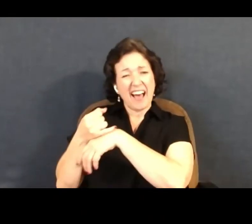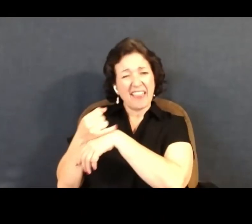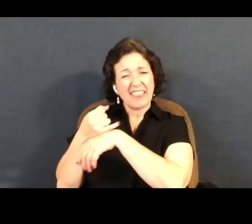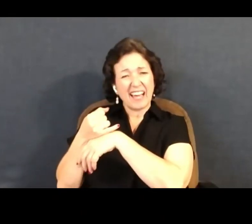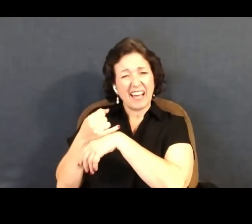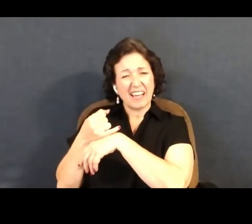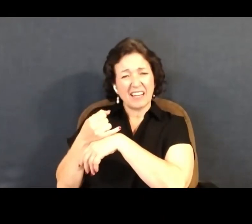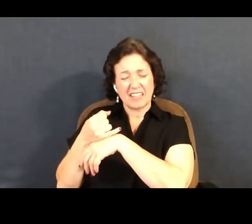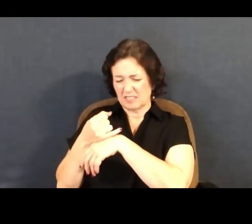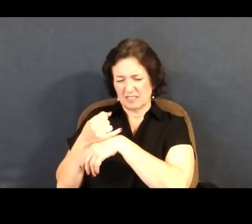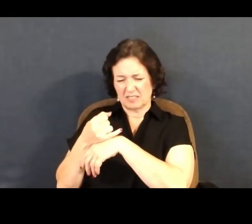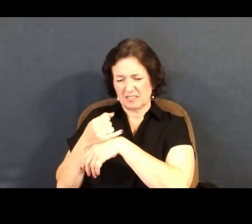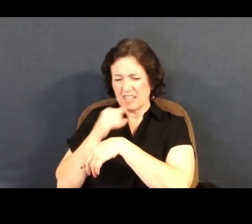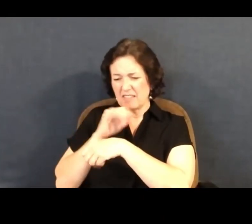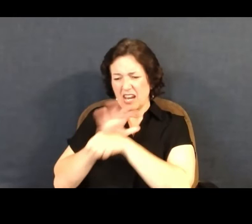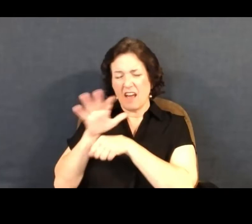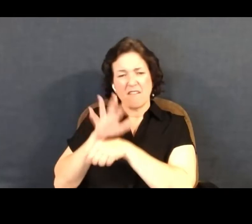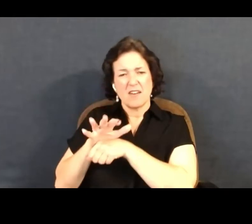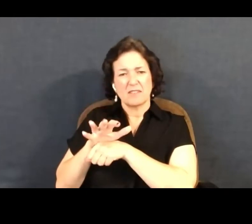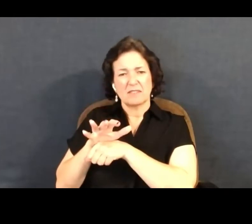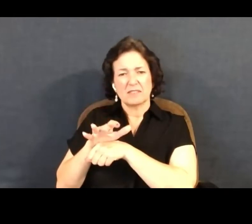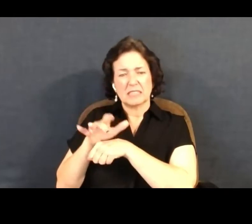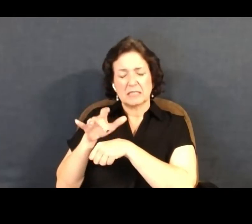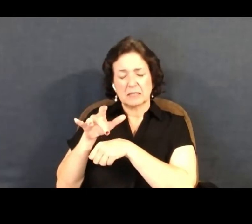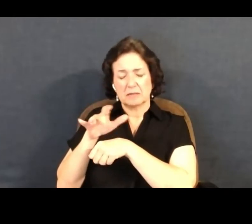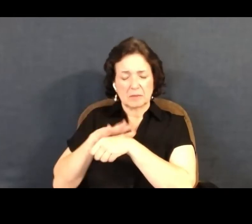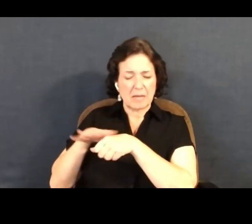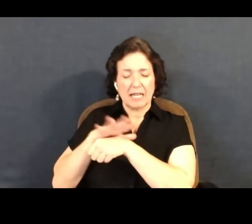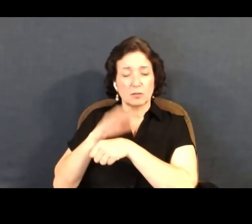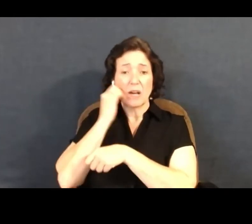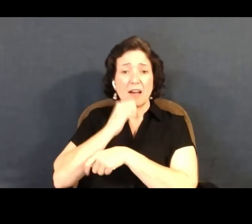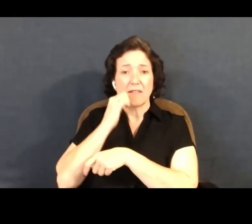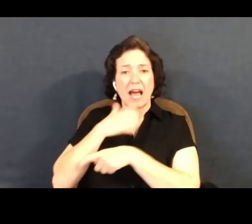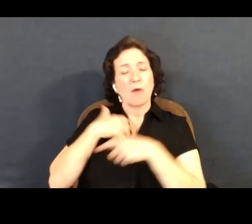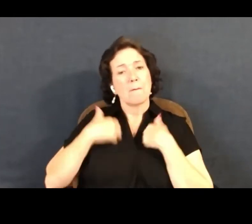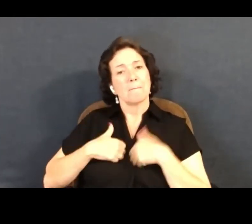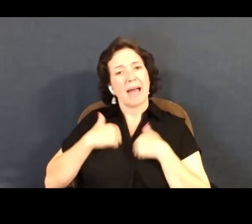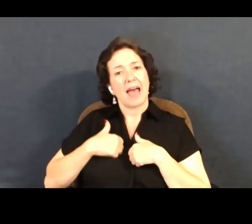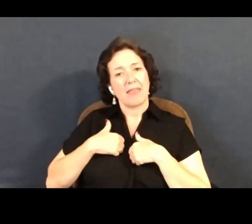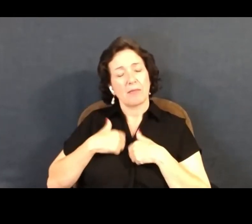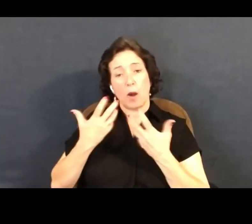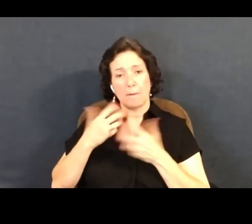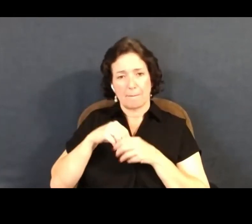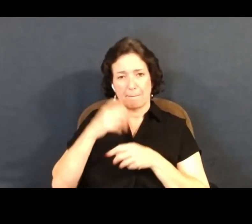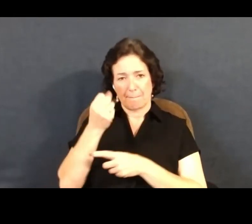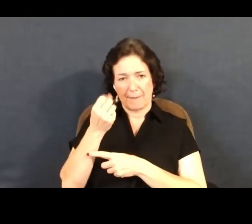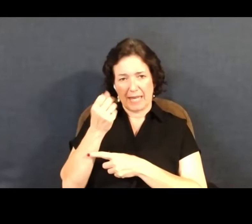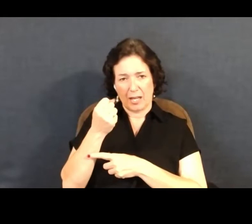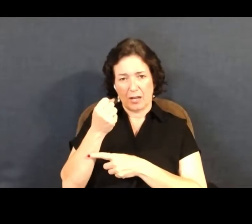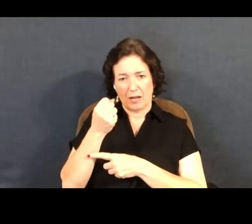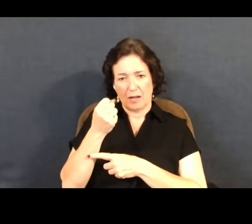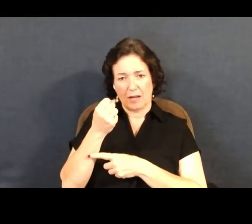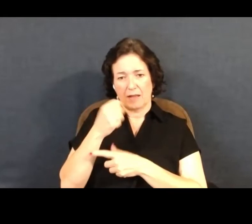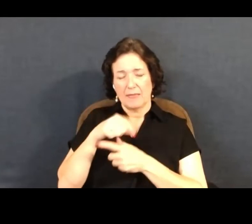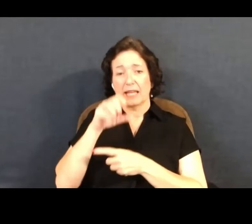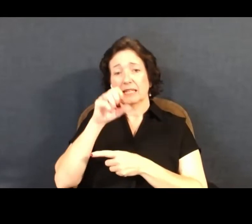very short of space. Every day I used to bathe in milk, and then I would take sesame